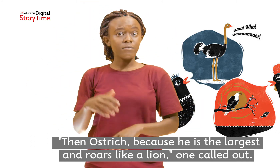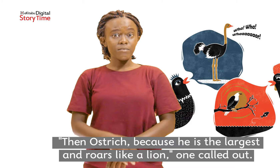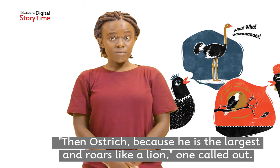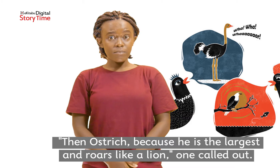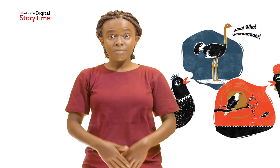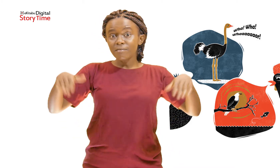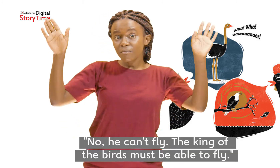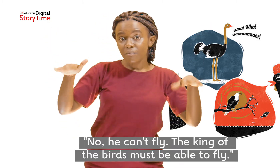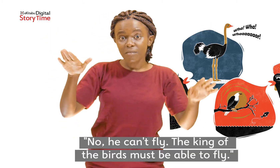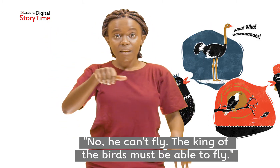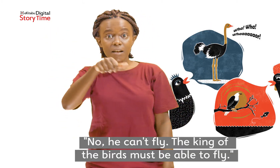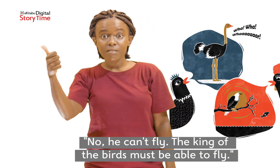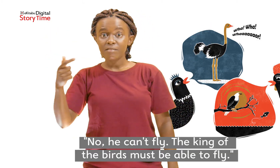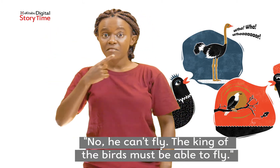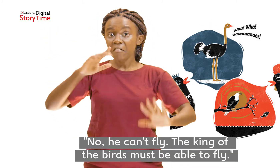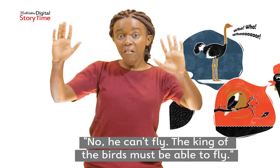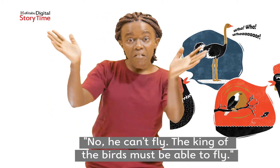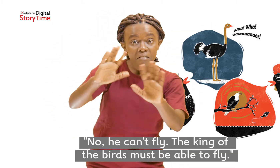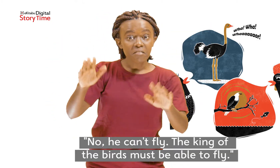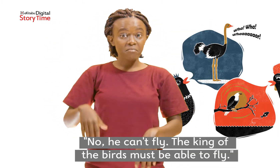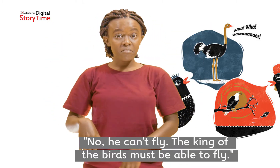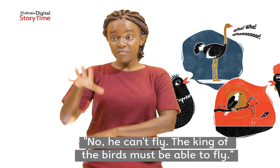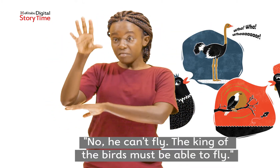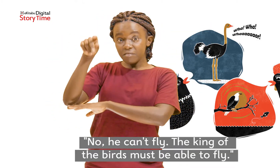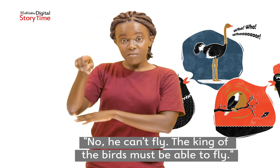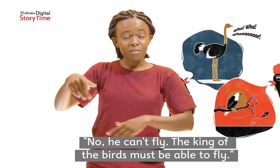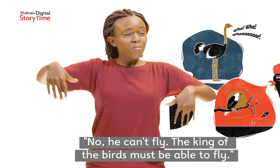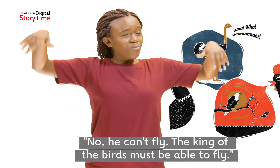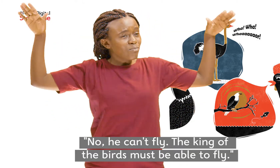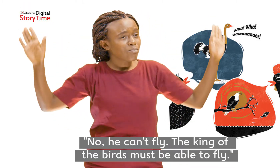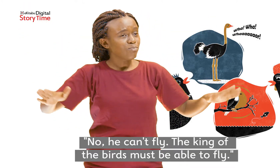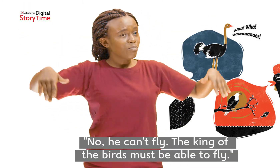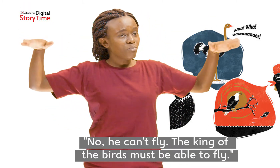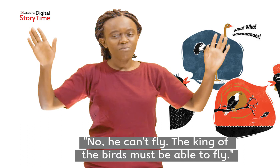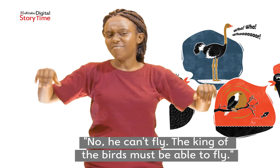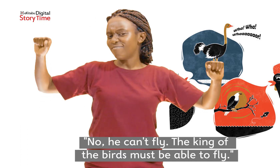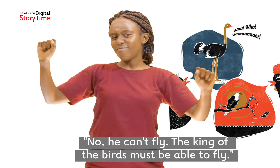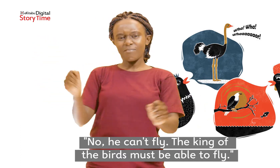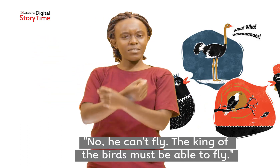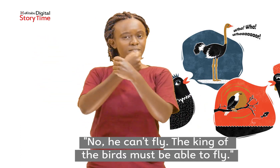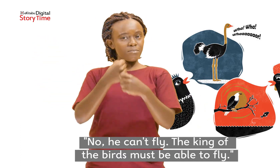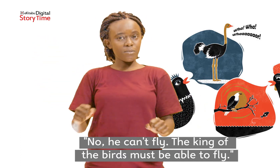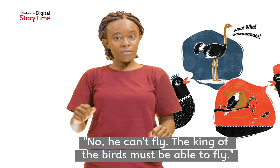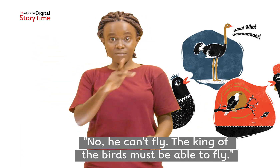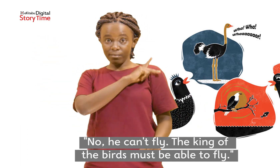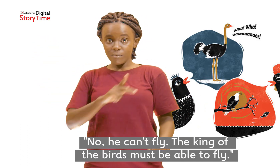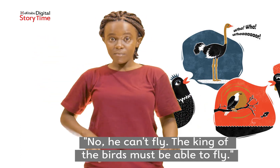out. No, he can't fly. The king of the birds must be able